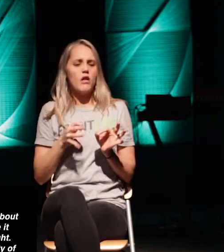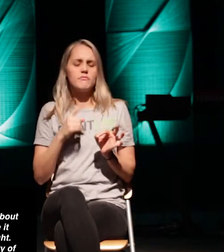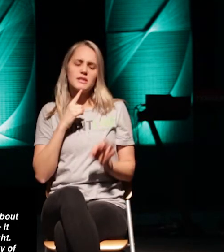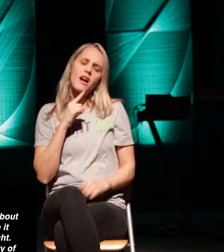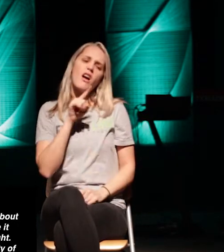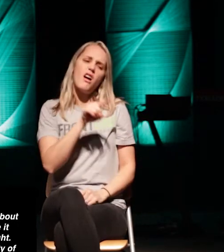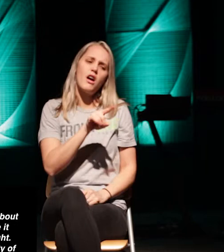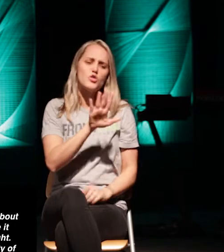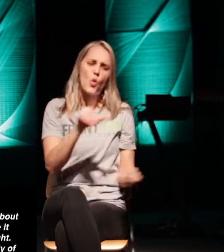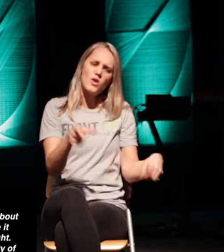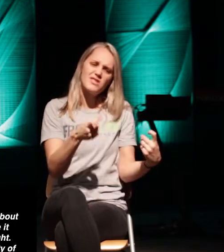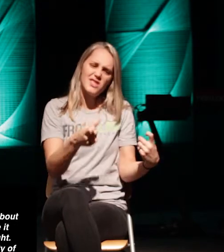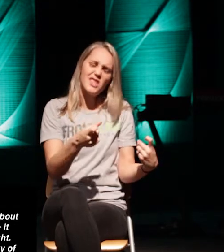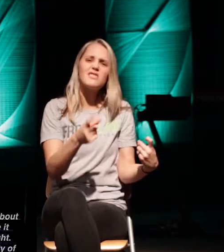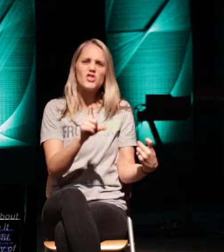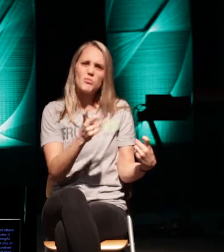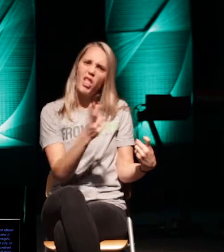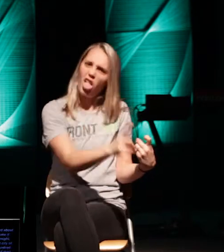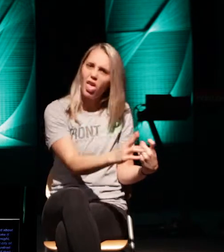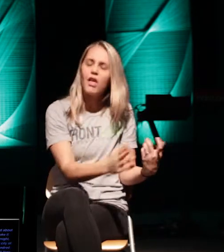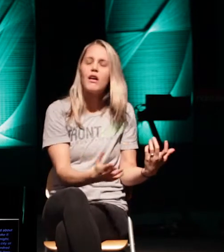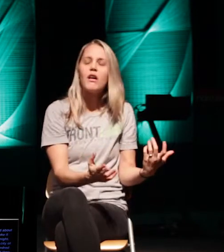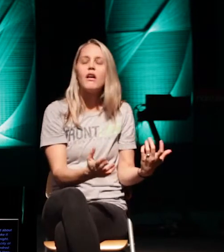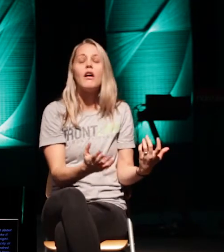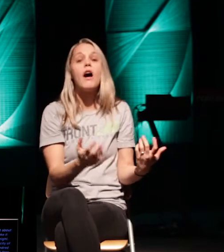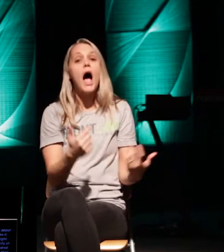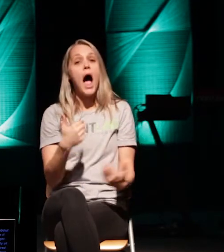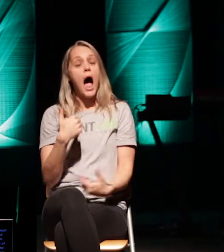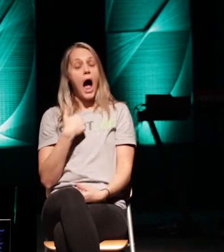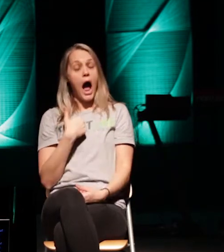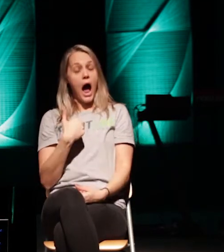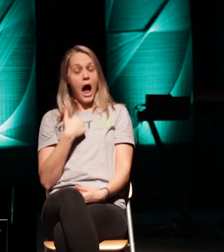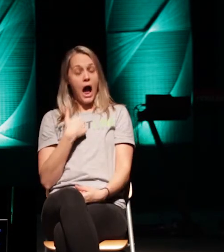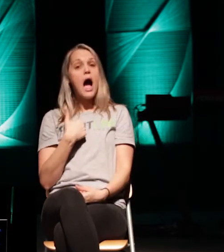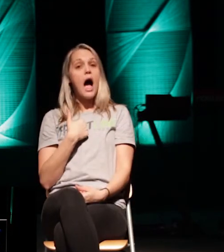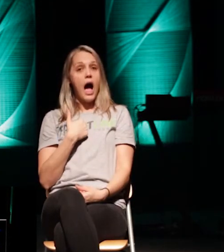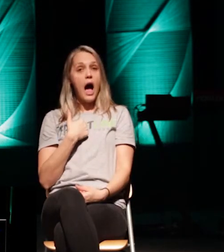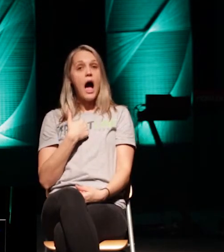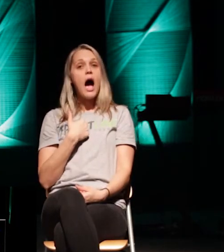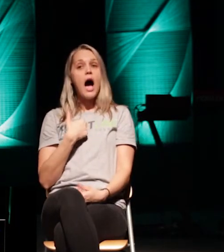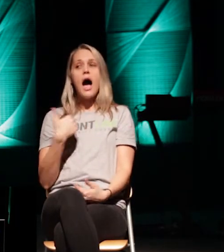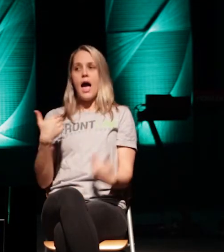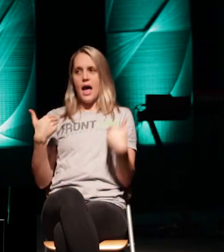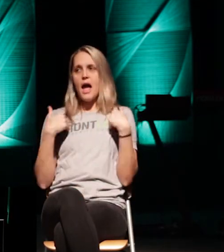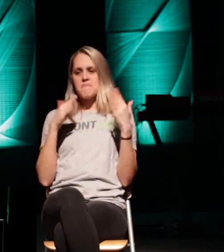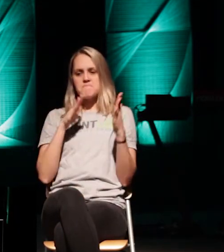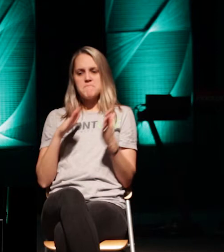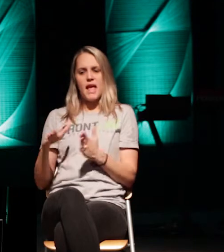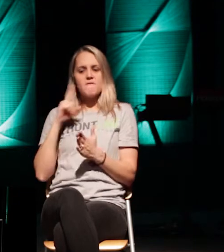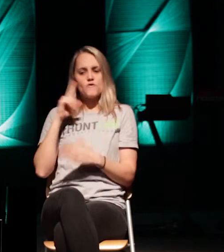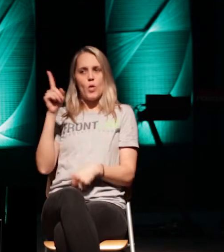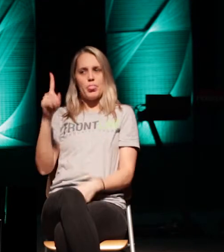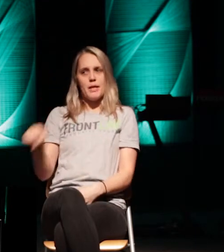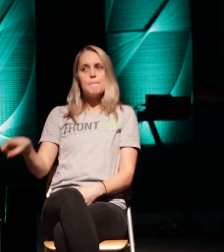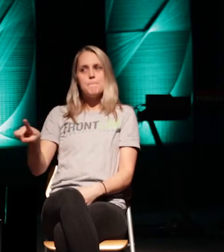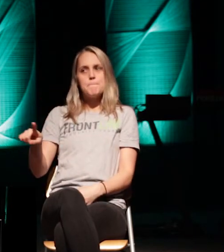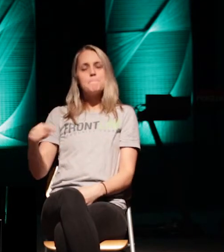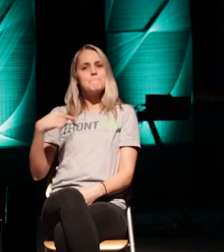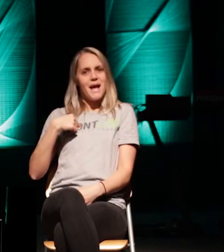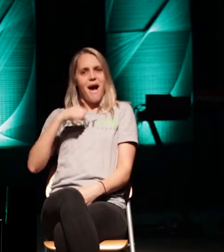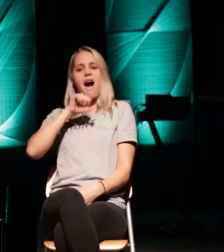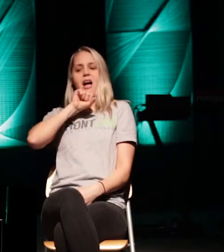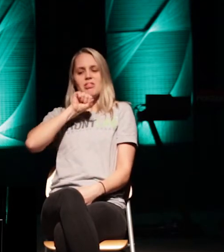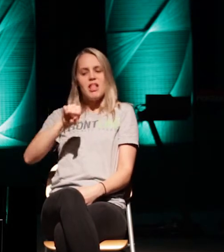their sins and their evil ways, I have compassion for them. I love